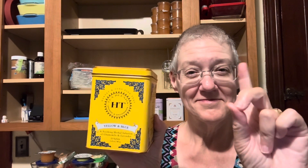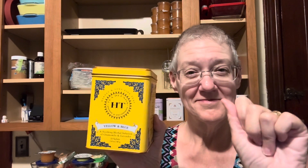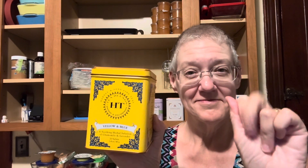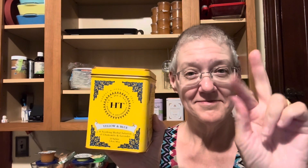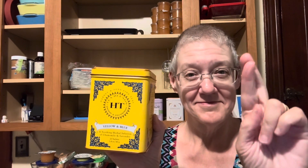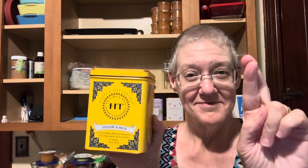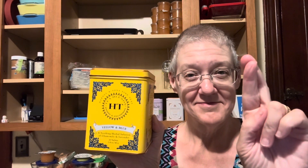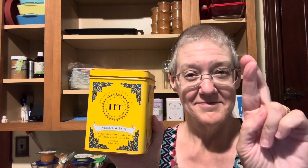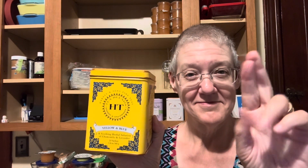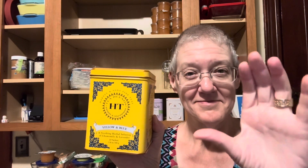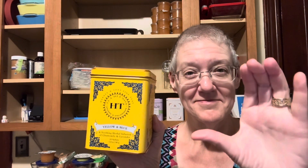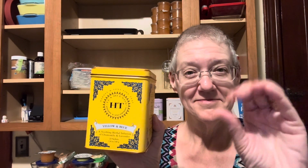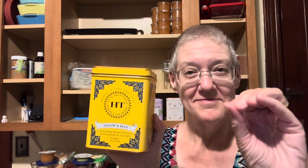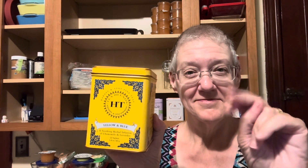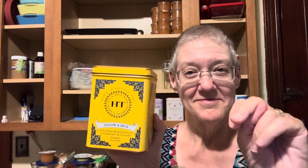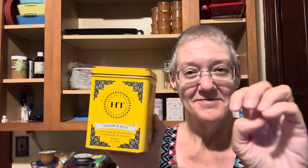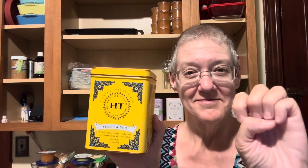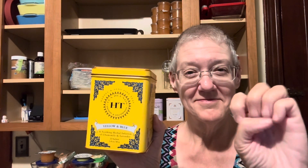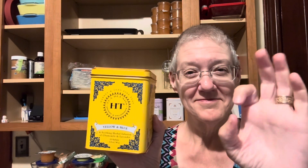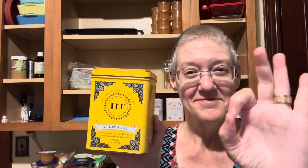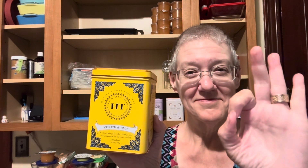and cone flower.